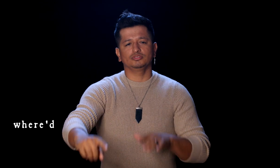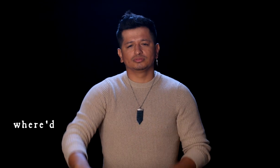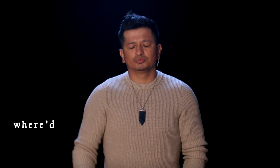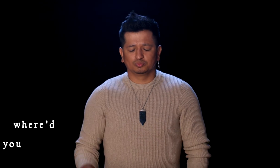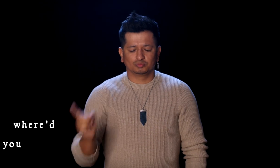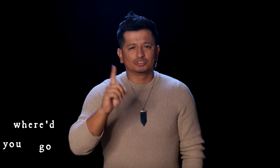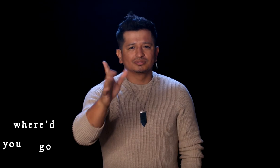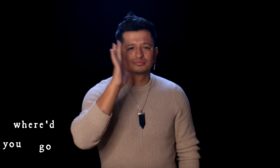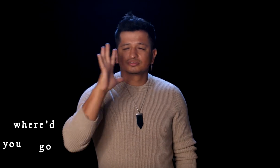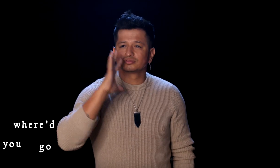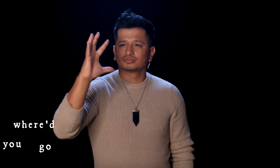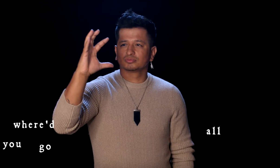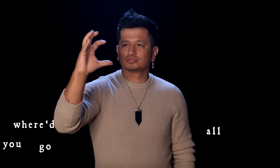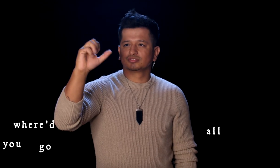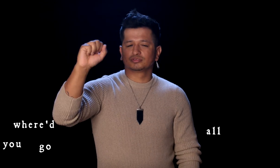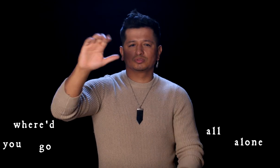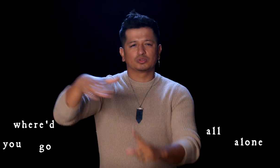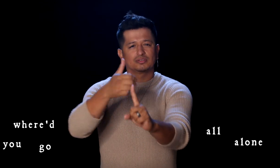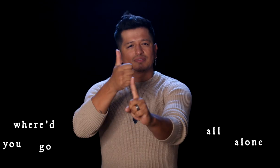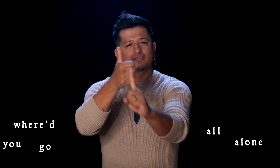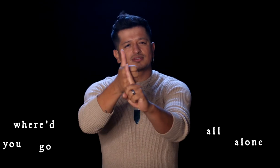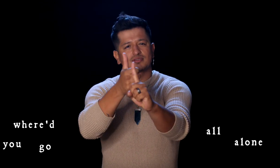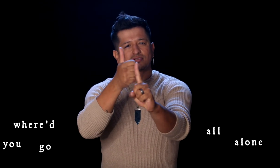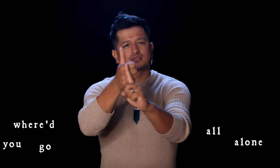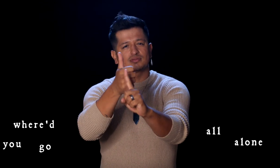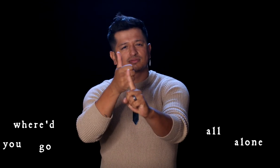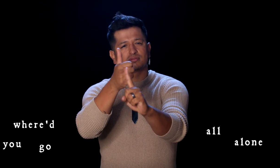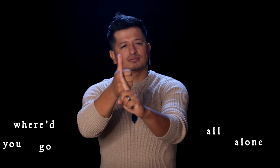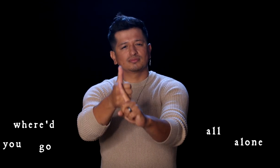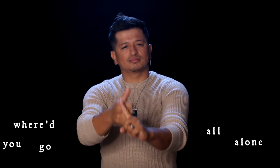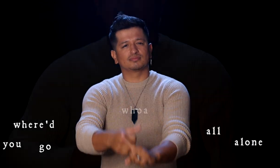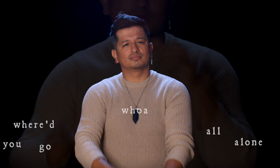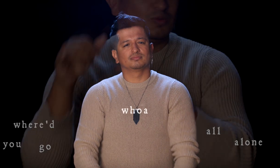Where'd you go all alone?